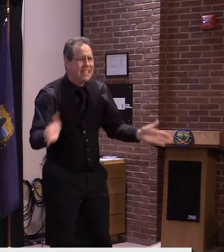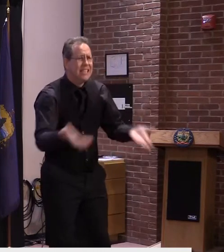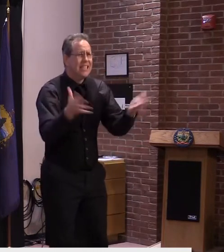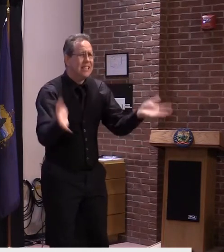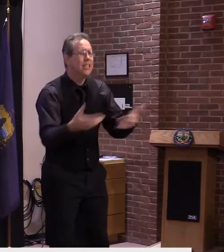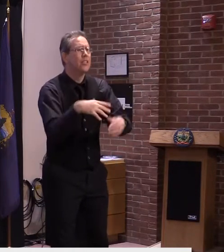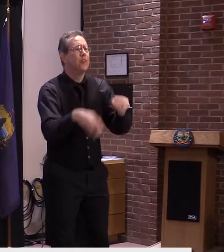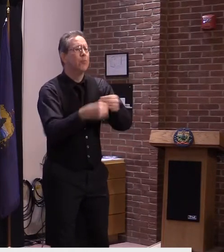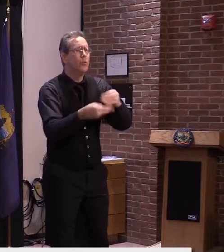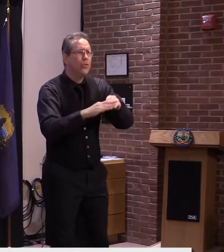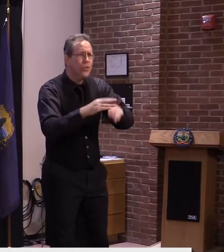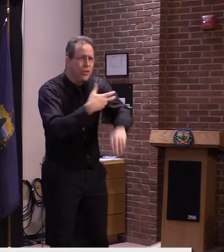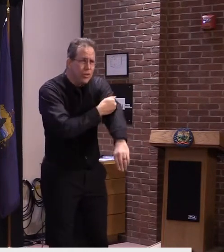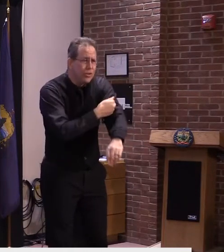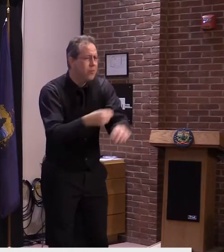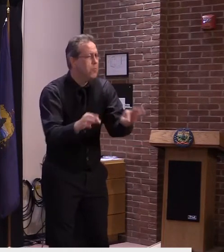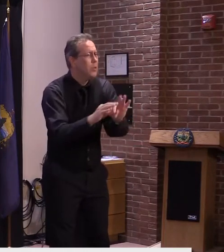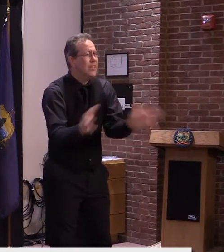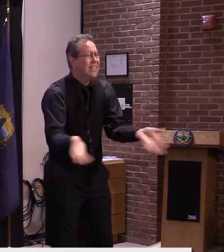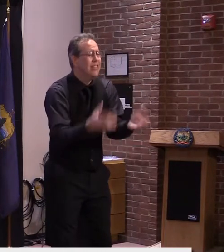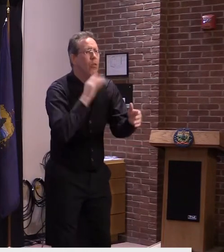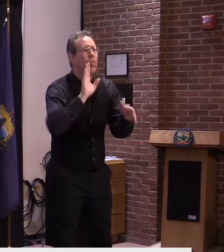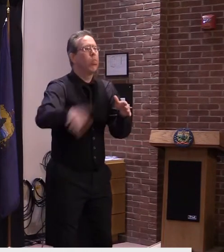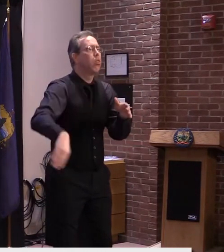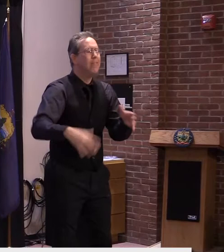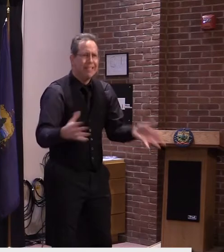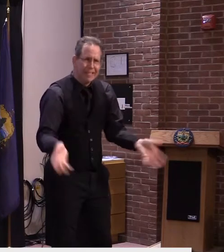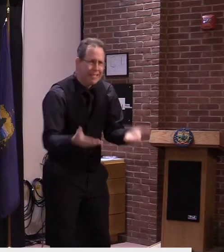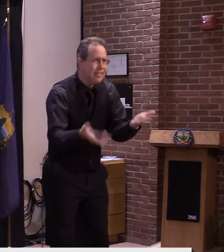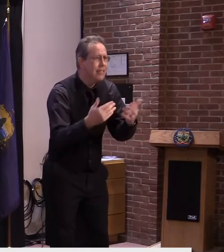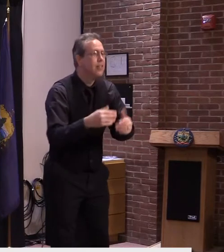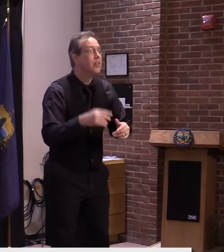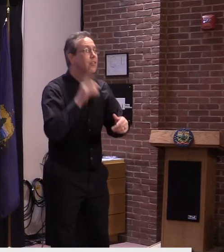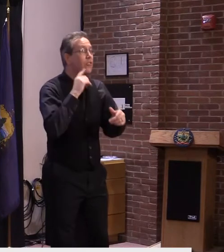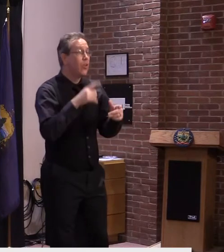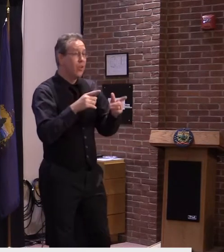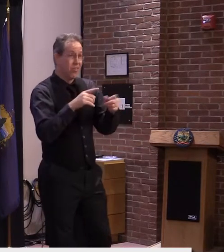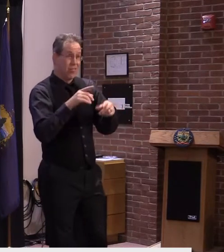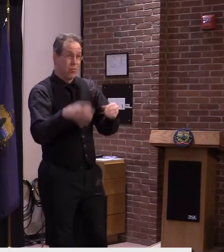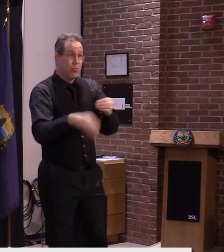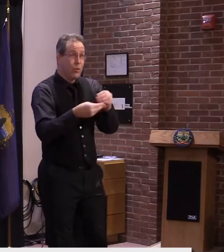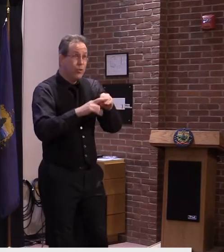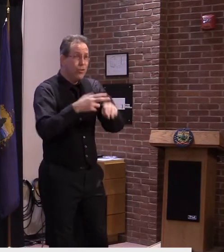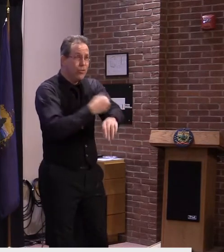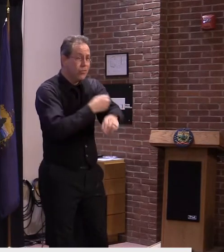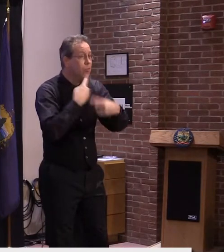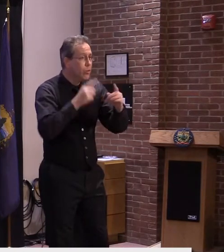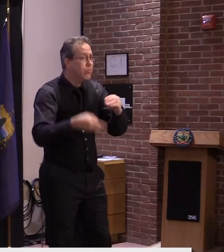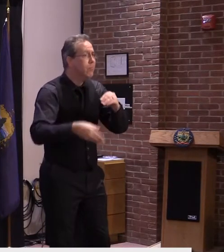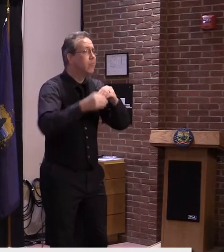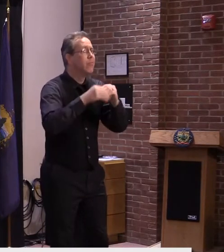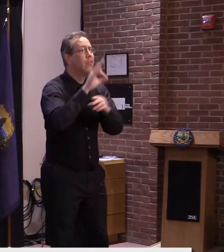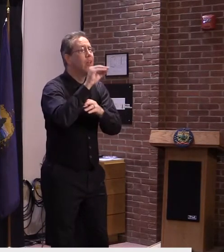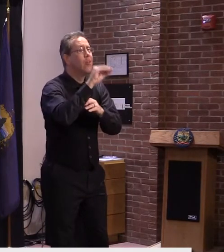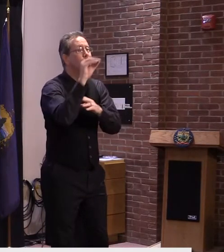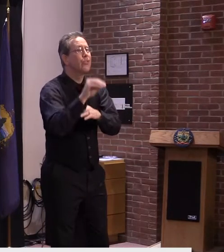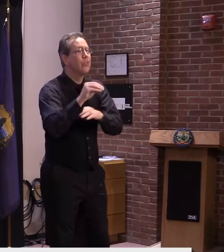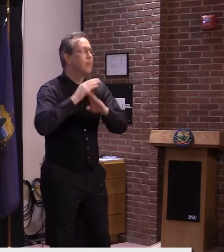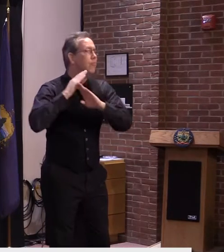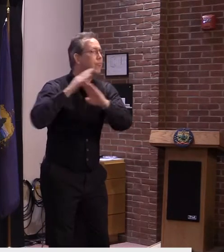the country, found that the booster was effective 90% of the time to keep people out of the hospital.